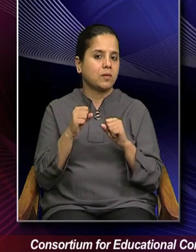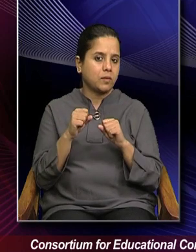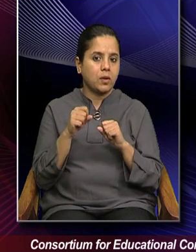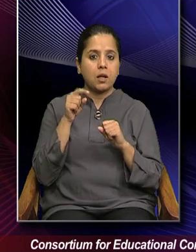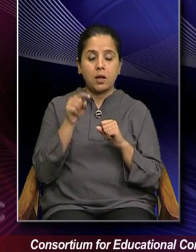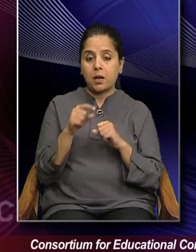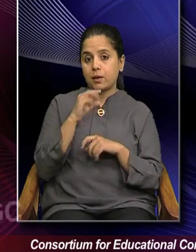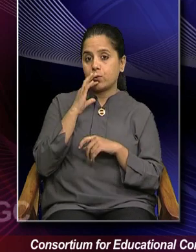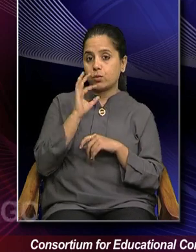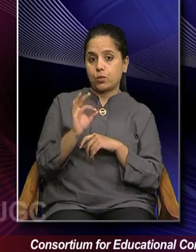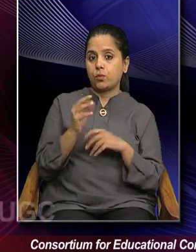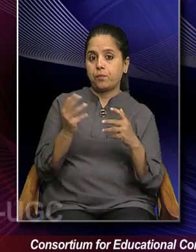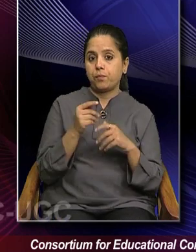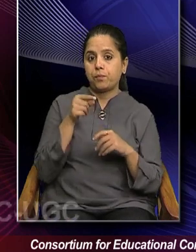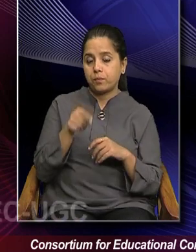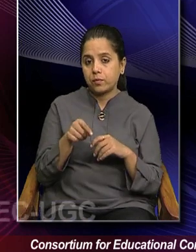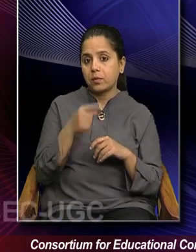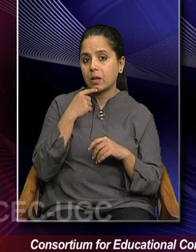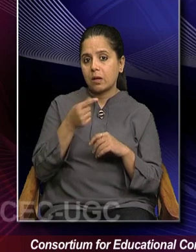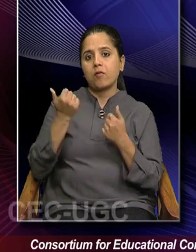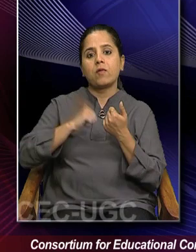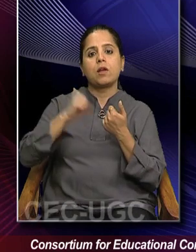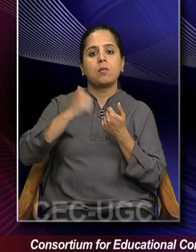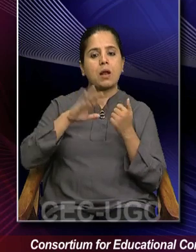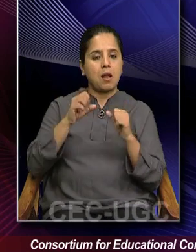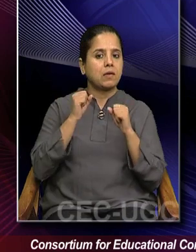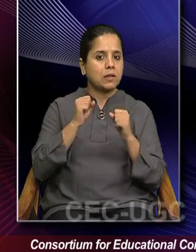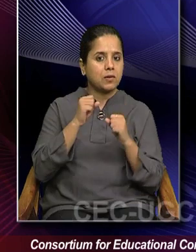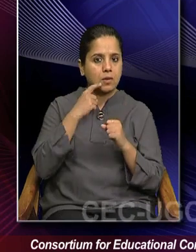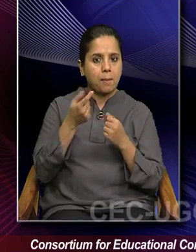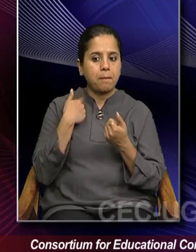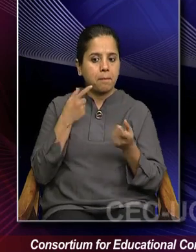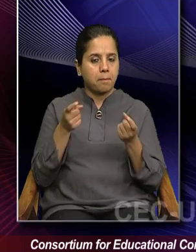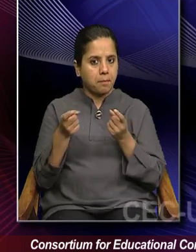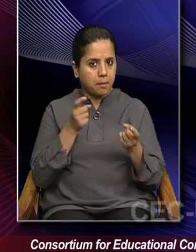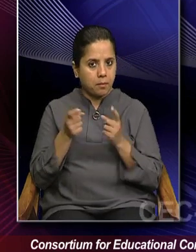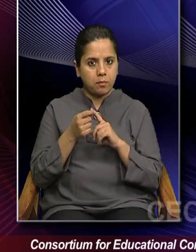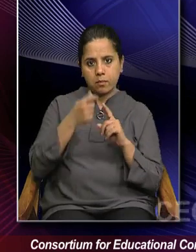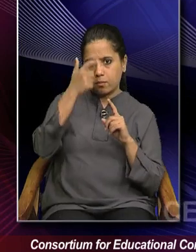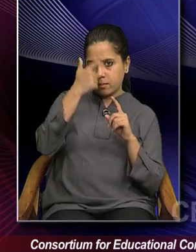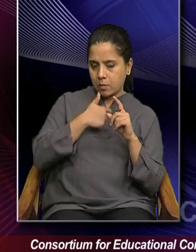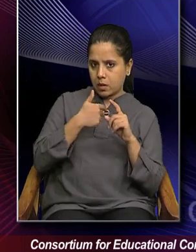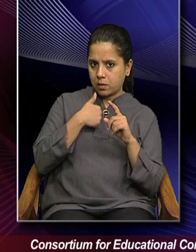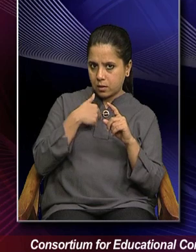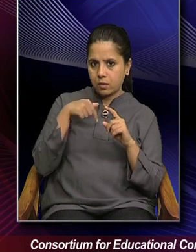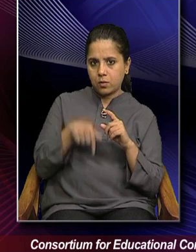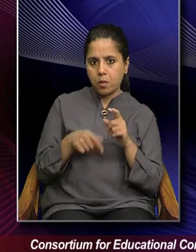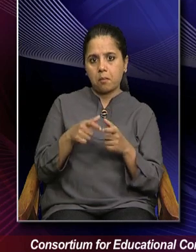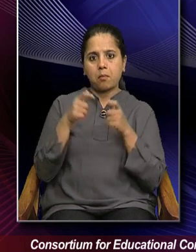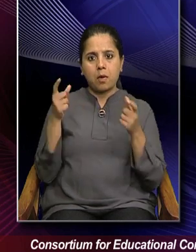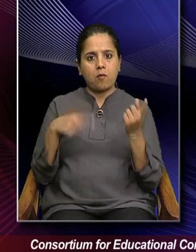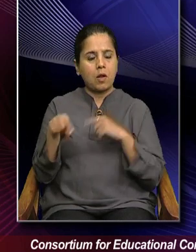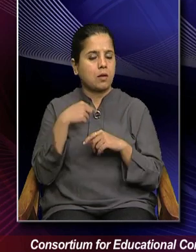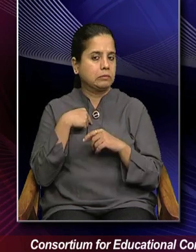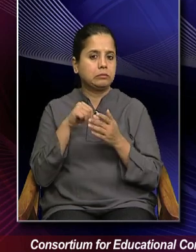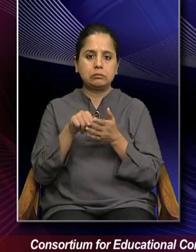is actually there is a feedback difficulty to manage the personalization to a larger